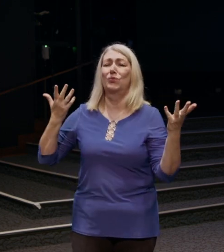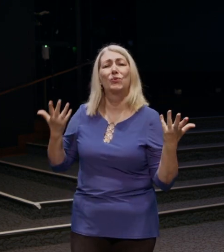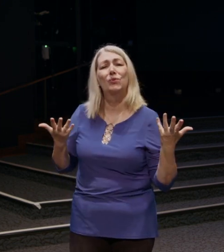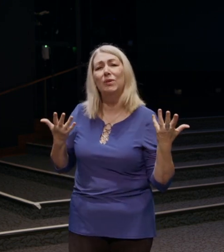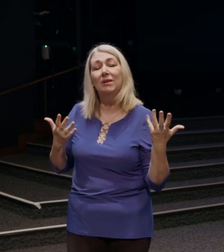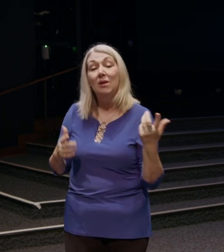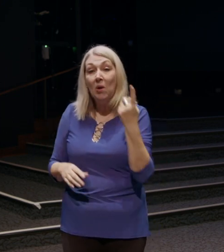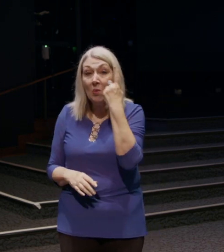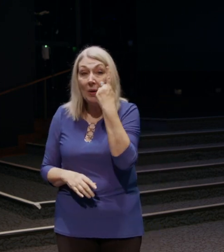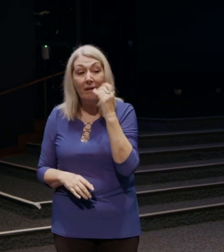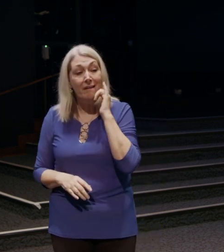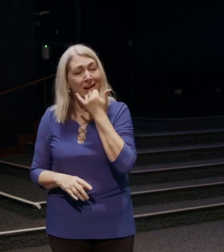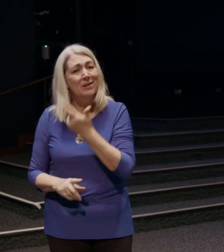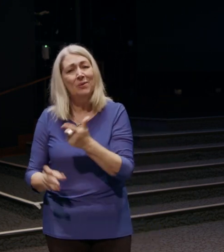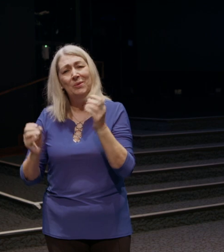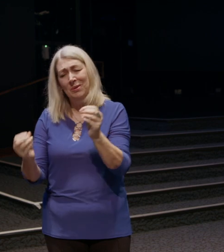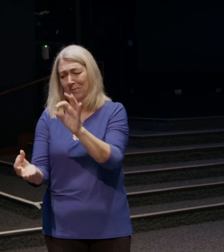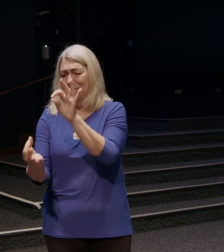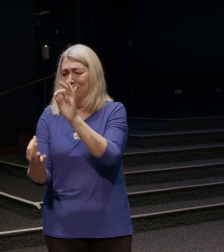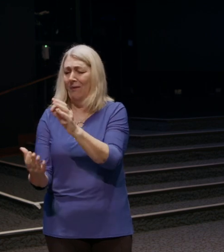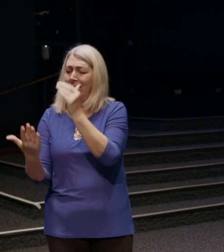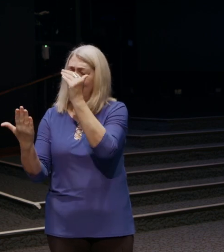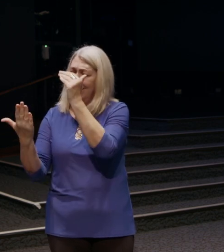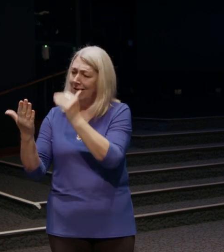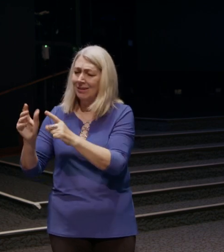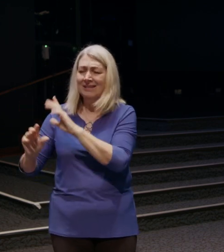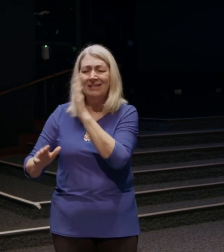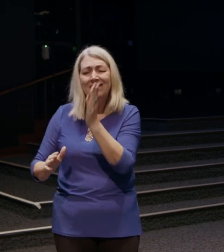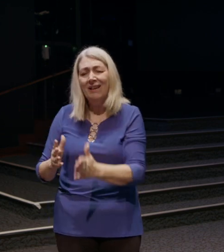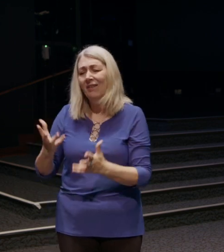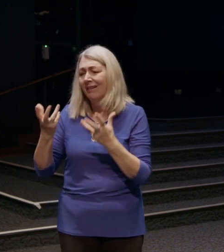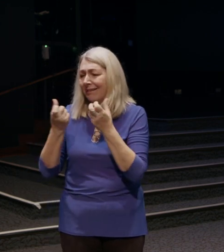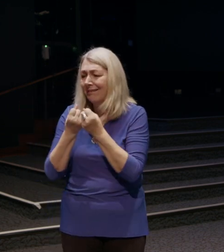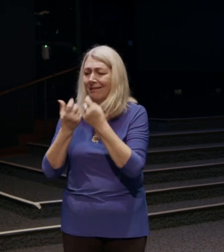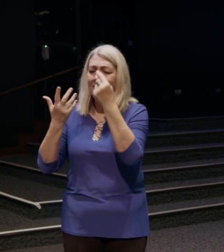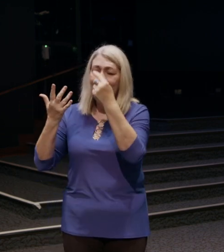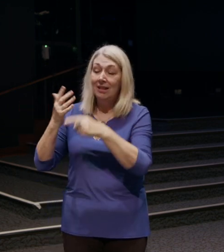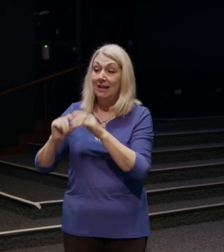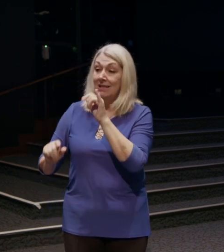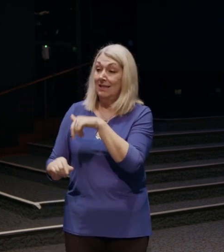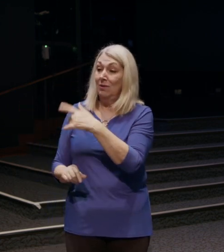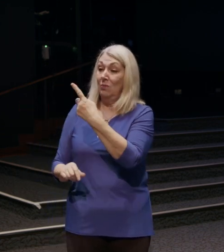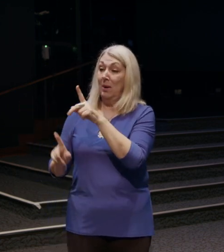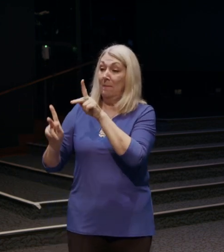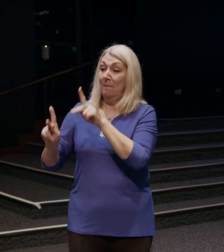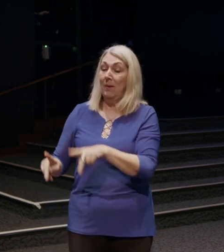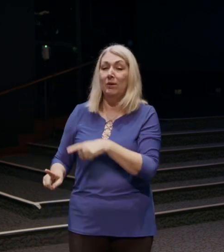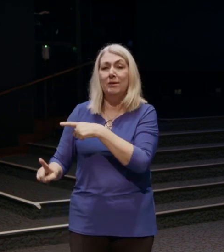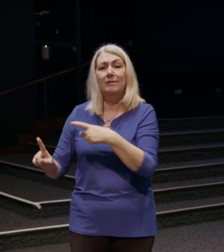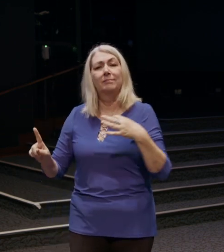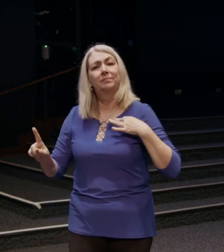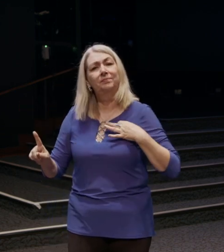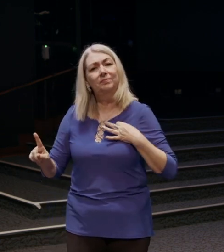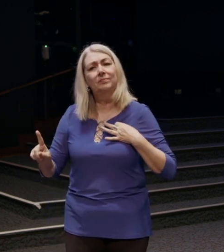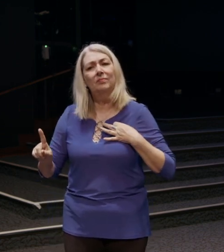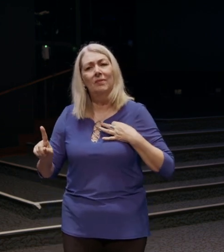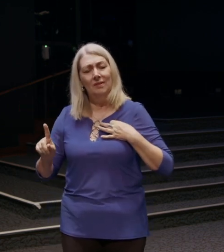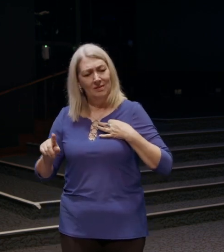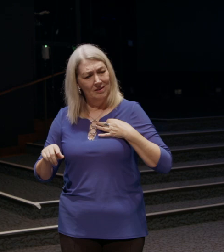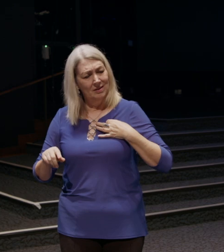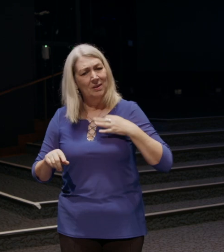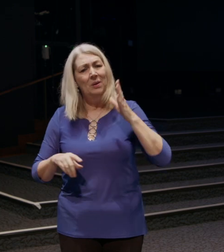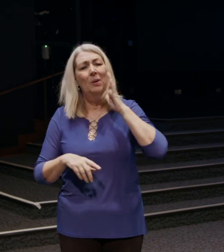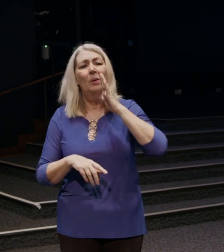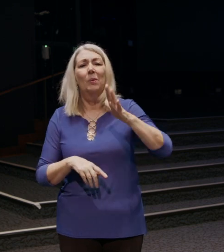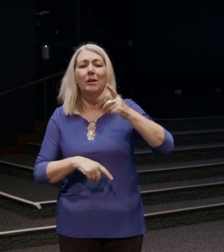violation. And this person has volunteered to trade